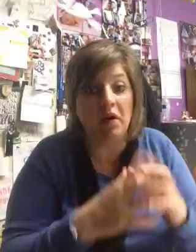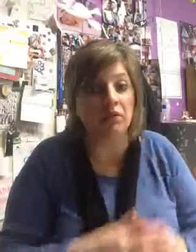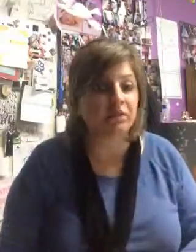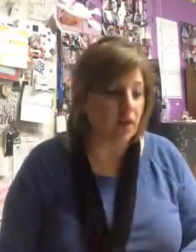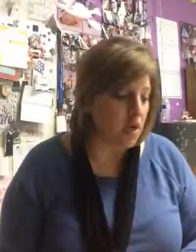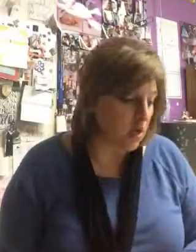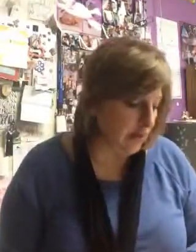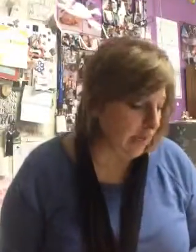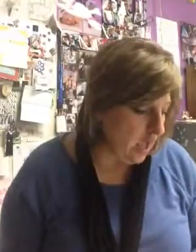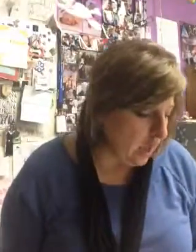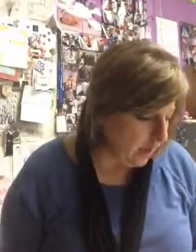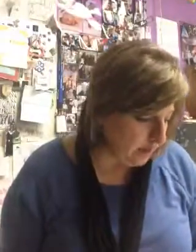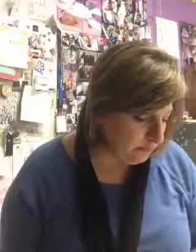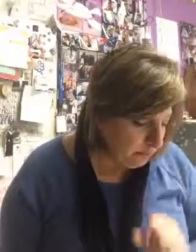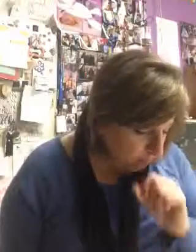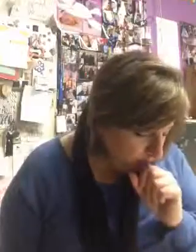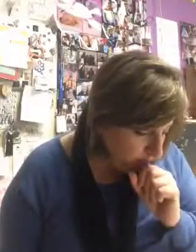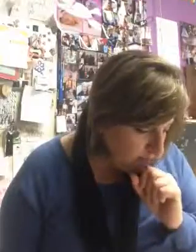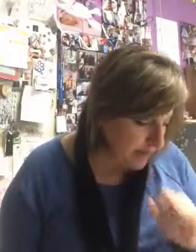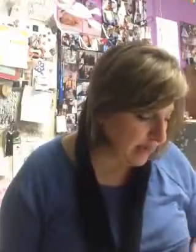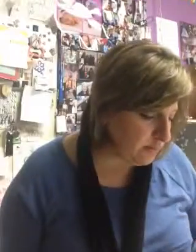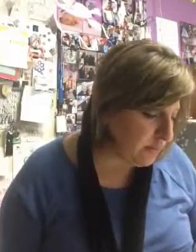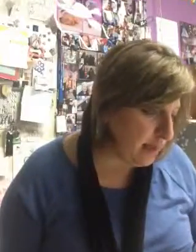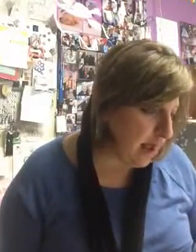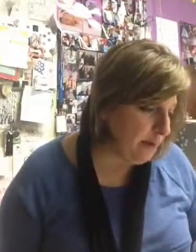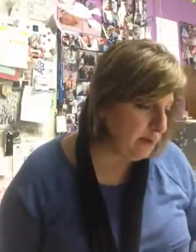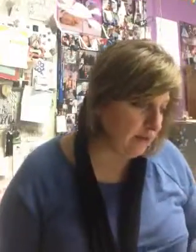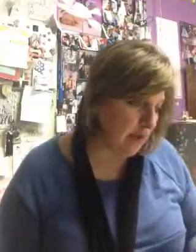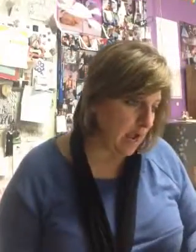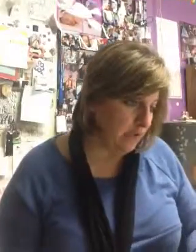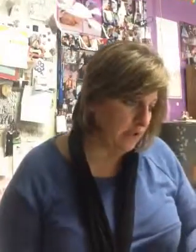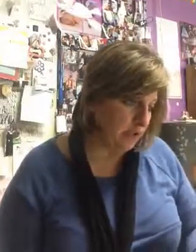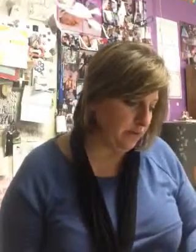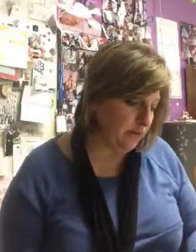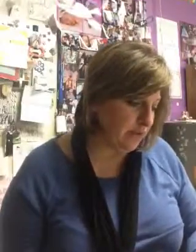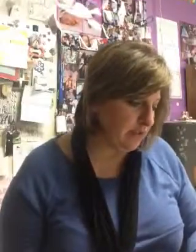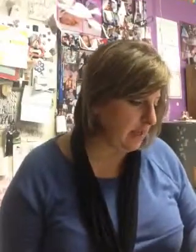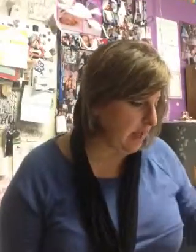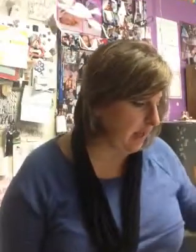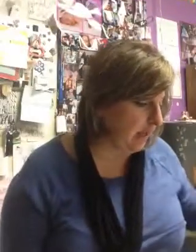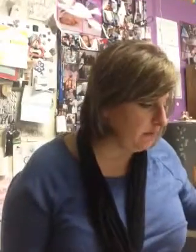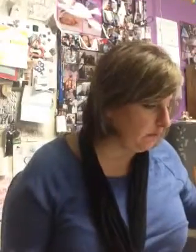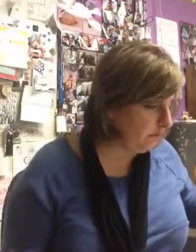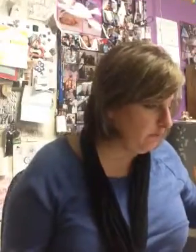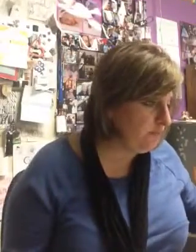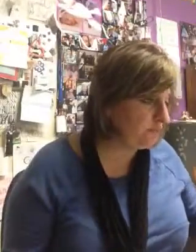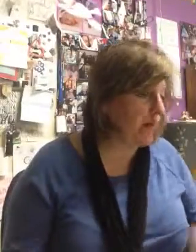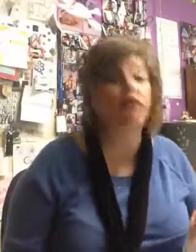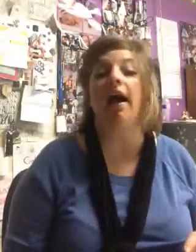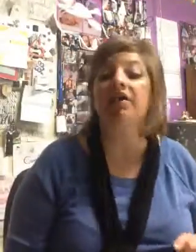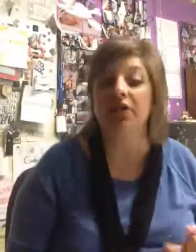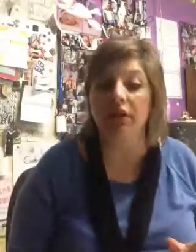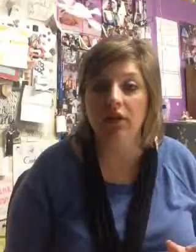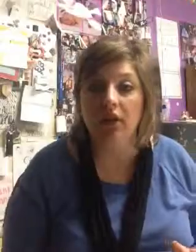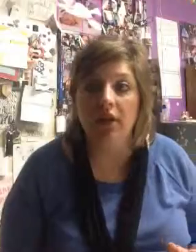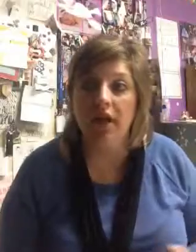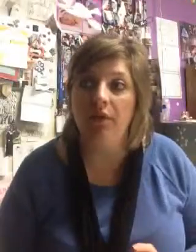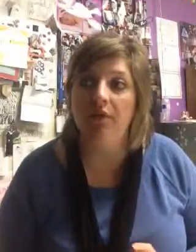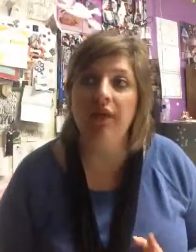know. Okay. The next one that I would do is a fraction. Now we've already